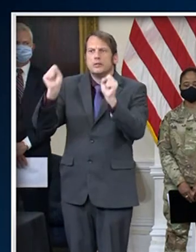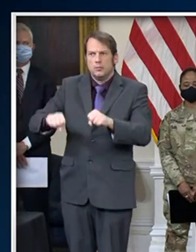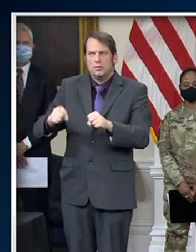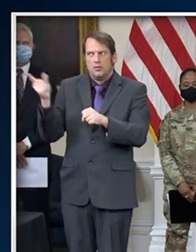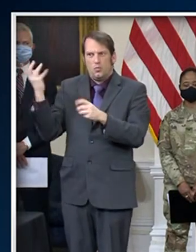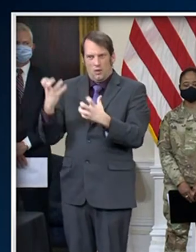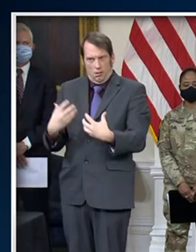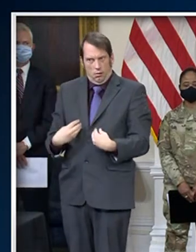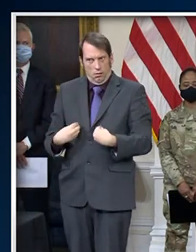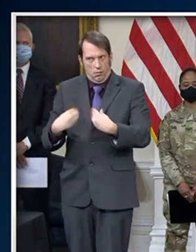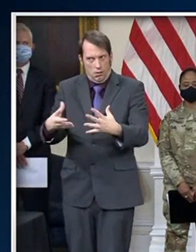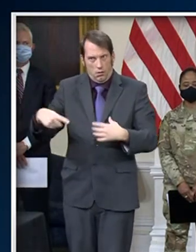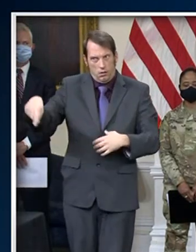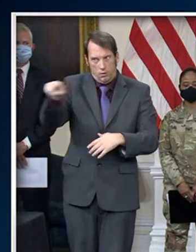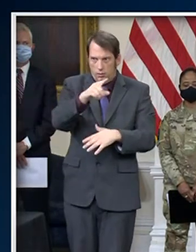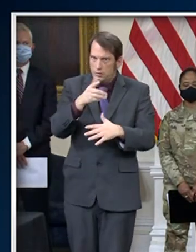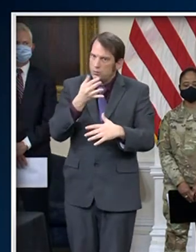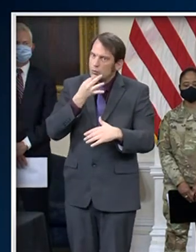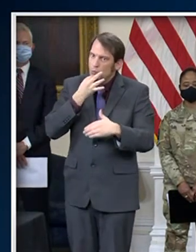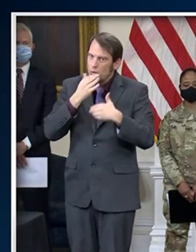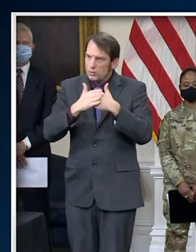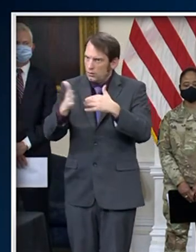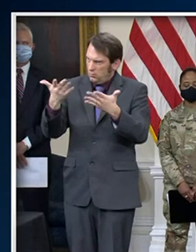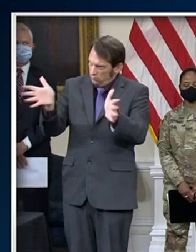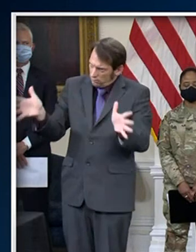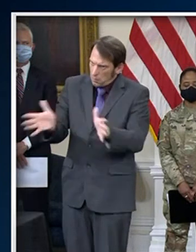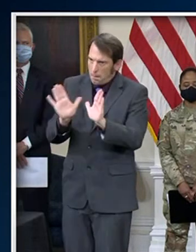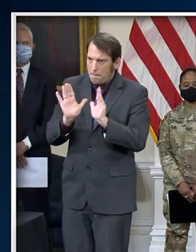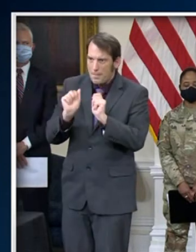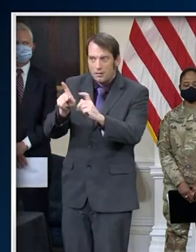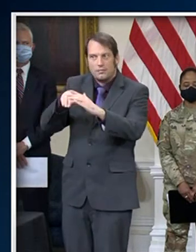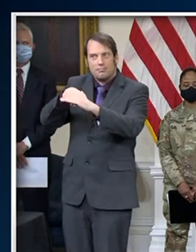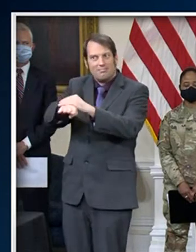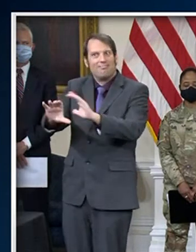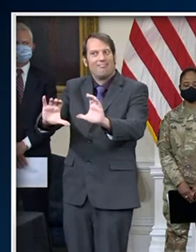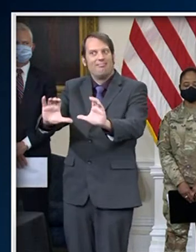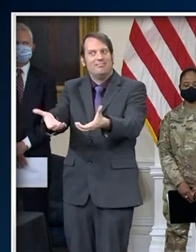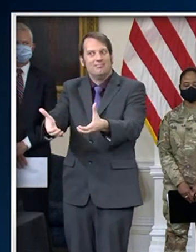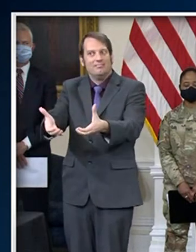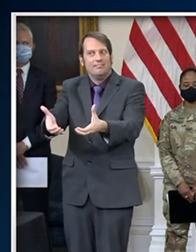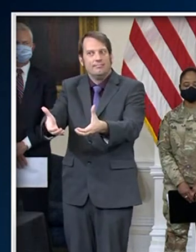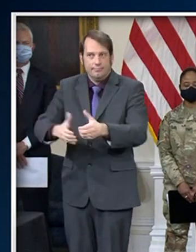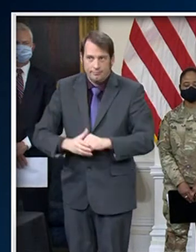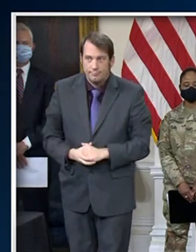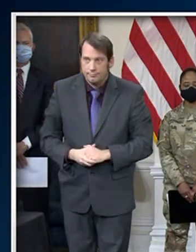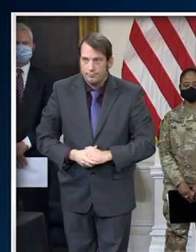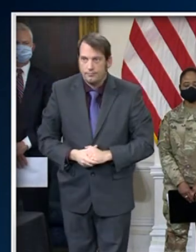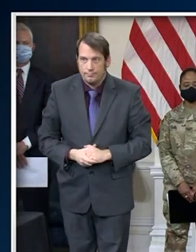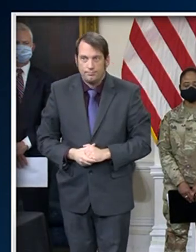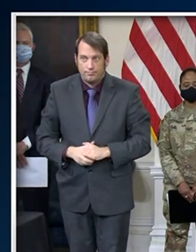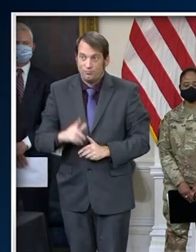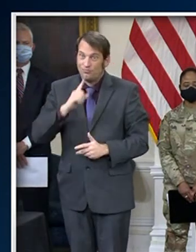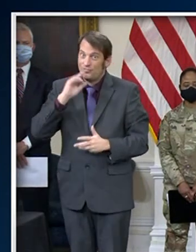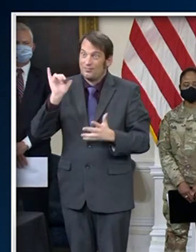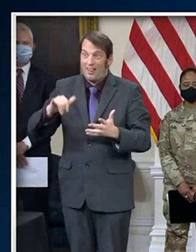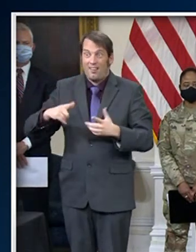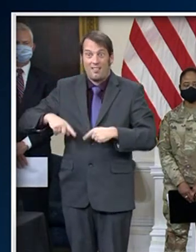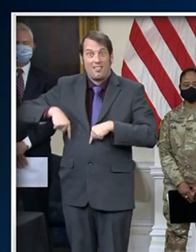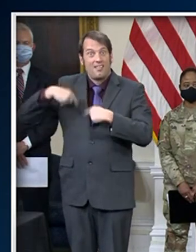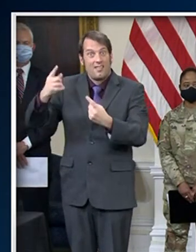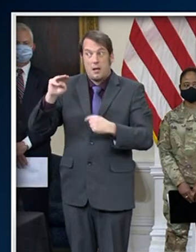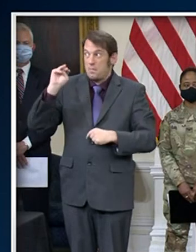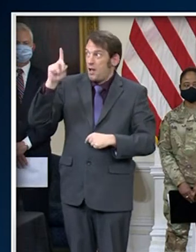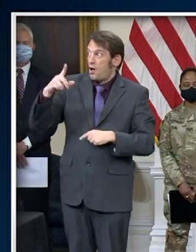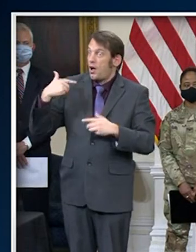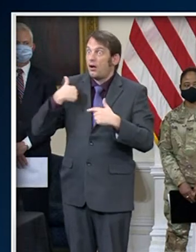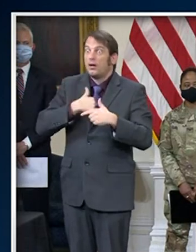classrooms in the coming weeks. Since that announcement, there has been a great response all across the state. As